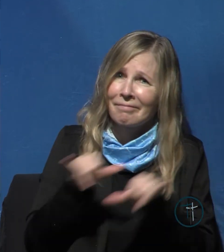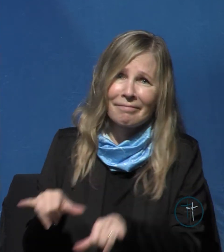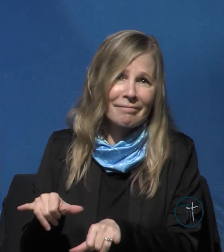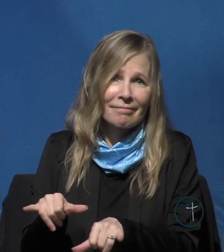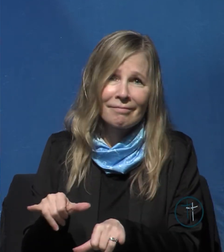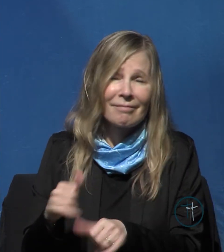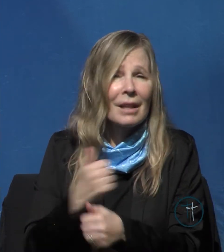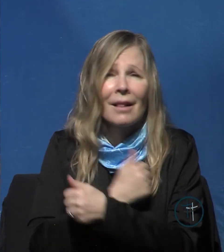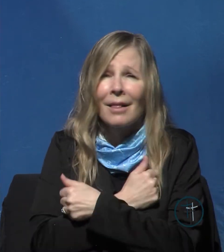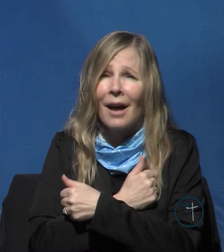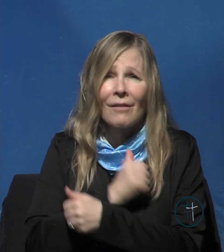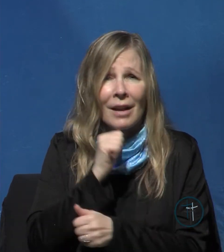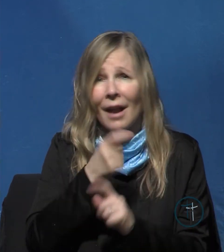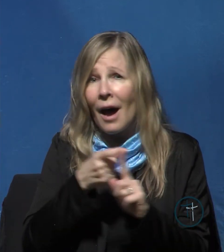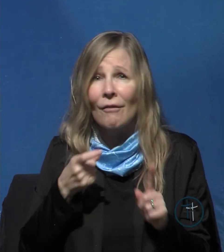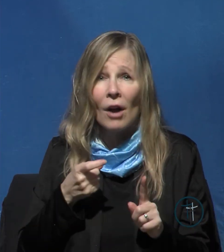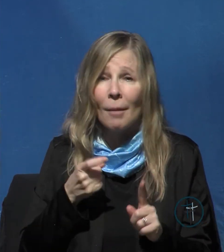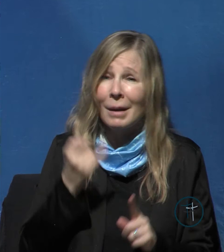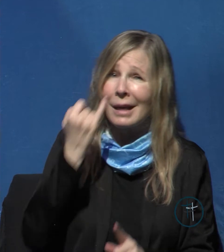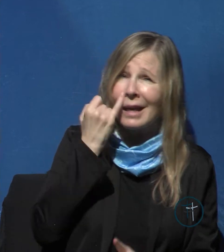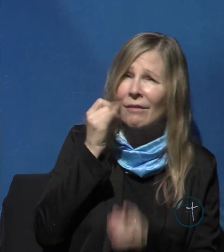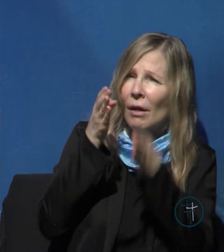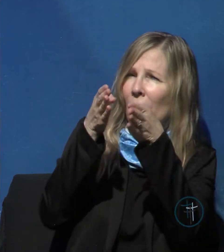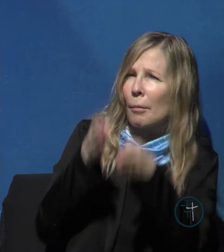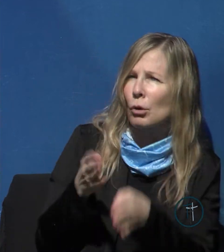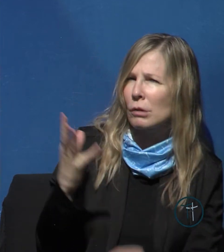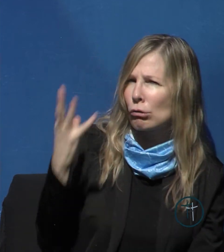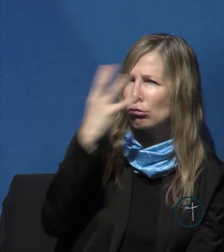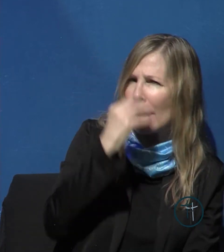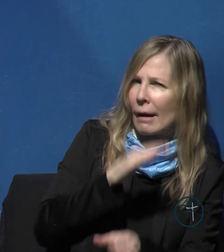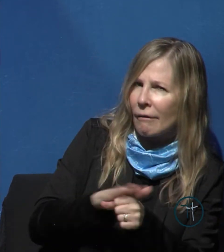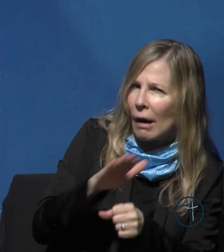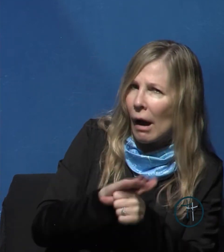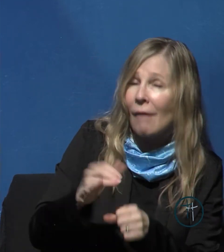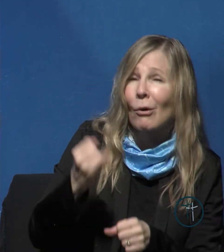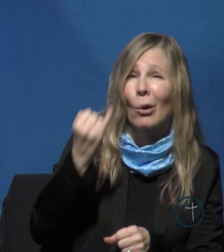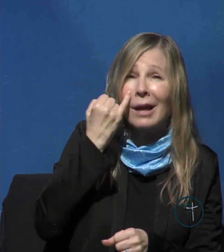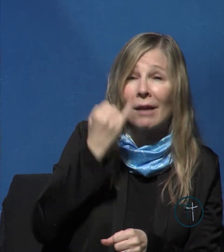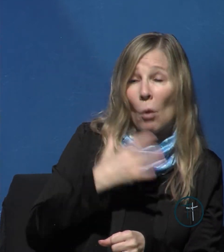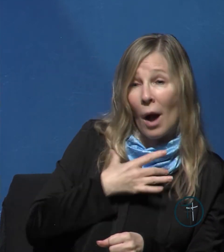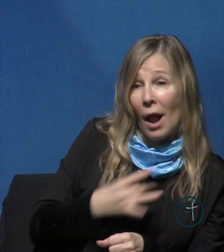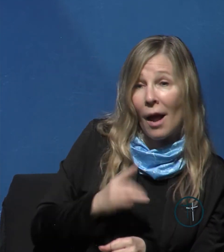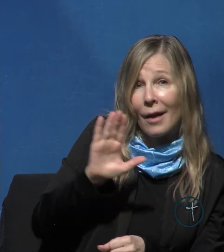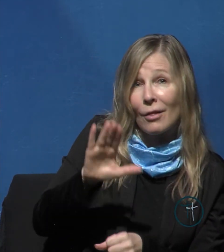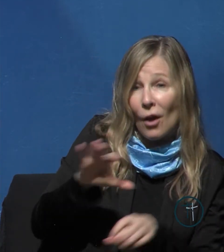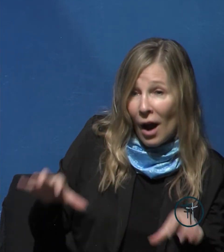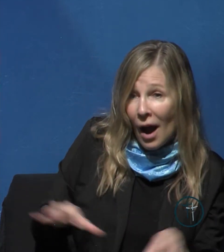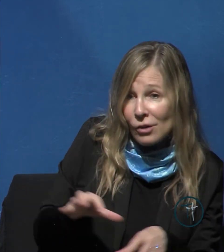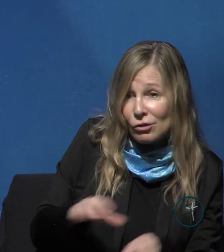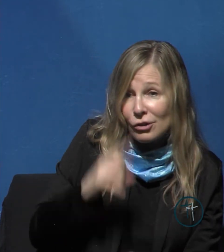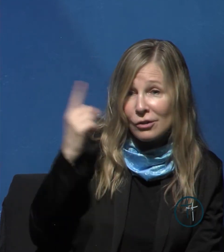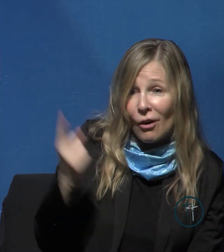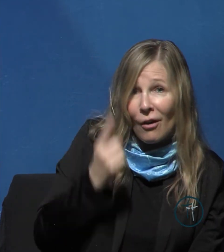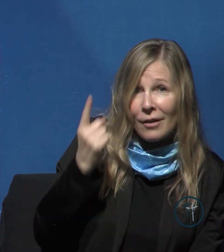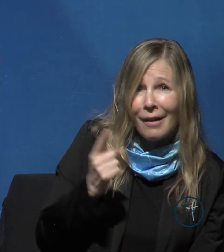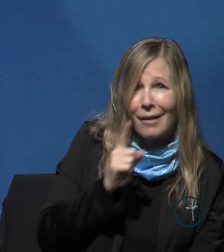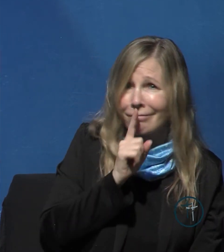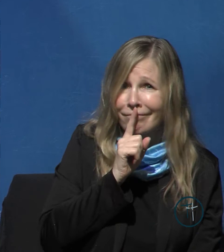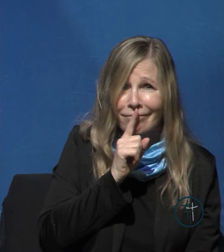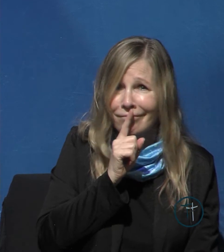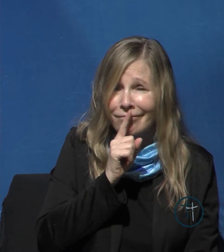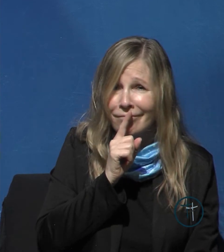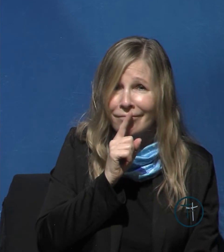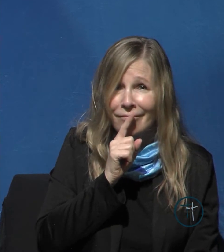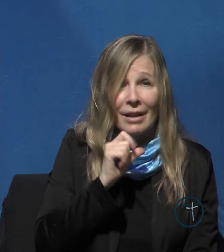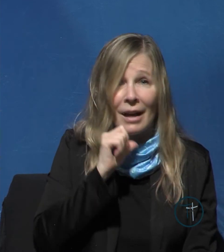It's a love that's not driven by people's attractiveness or how much we necessarily like what they do. It's not driven